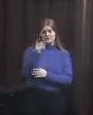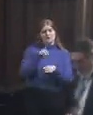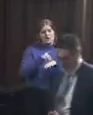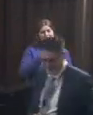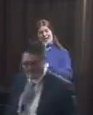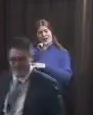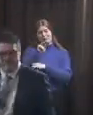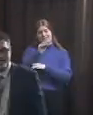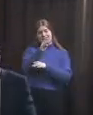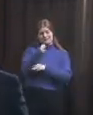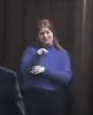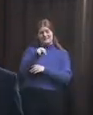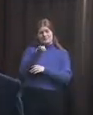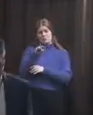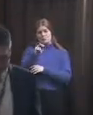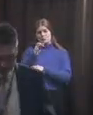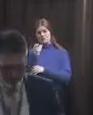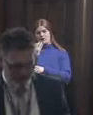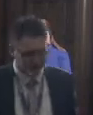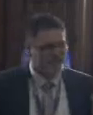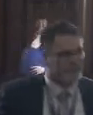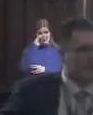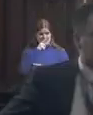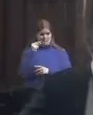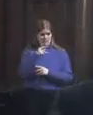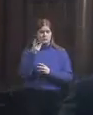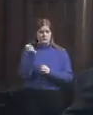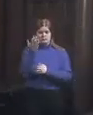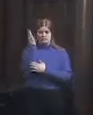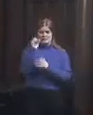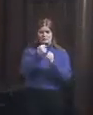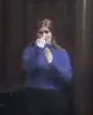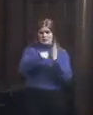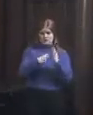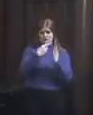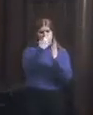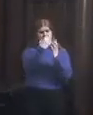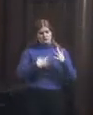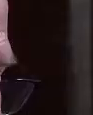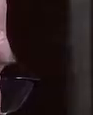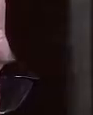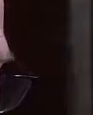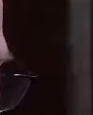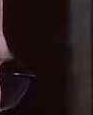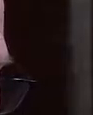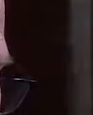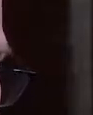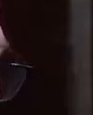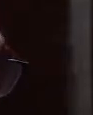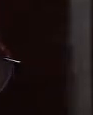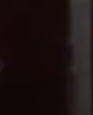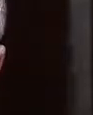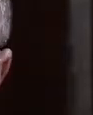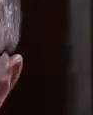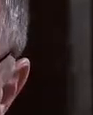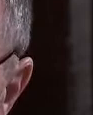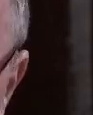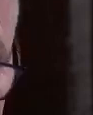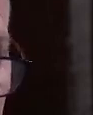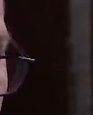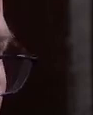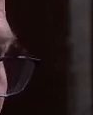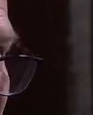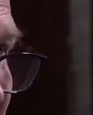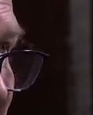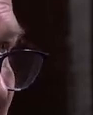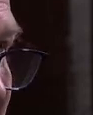Evie Nahuelwan will give a presentation on the report and its findings and recommendations. Following that, we've